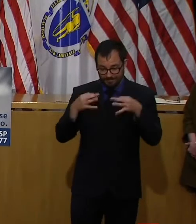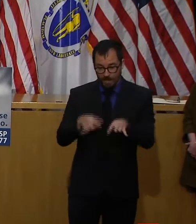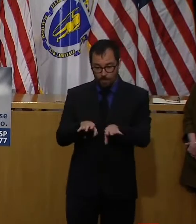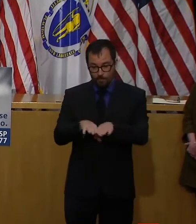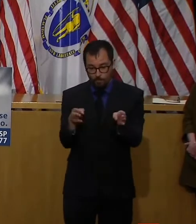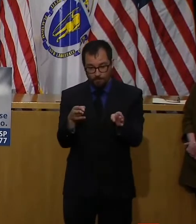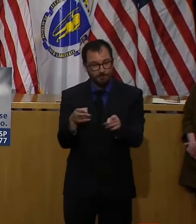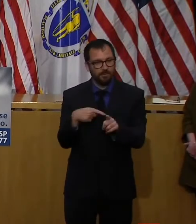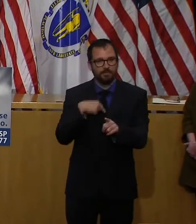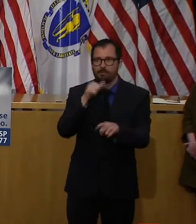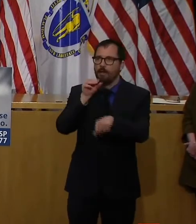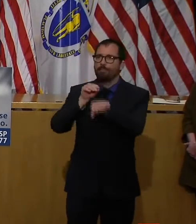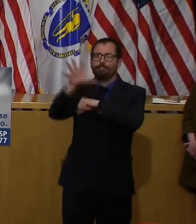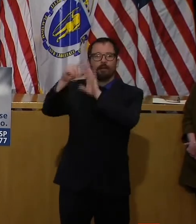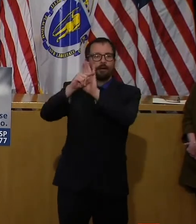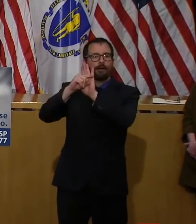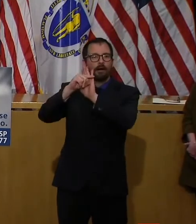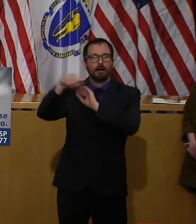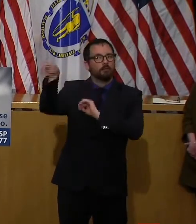okay?